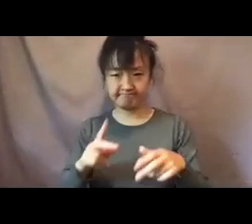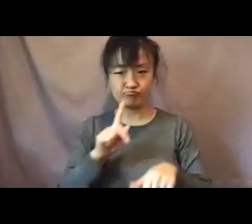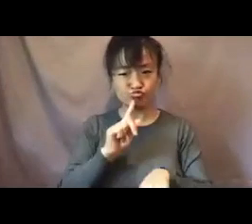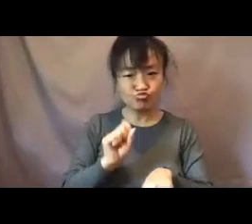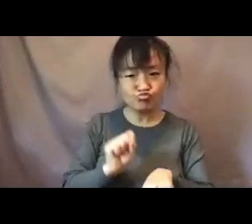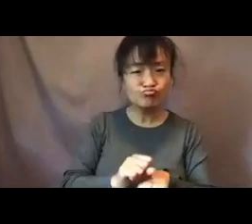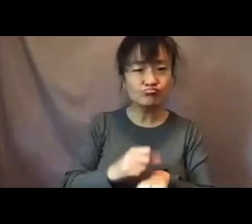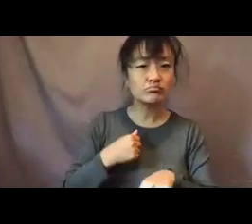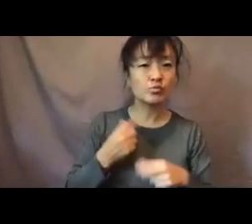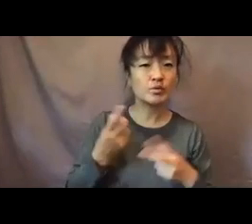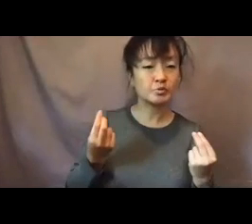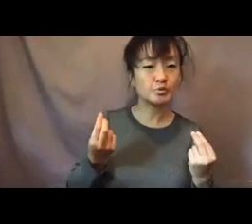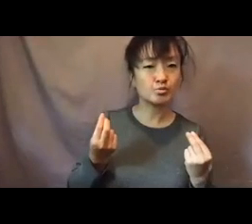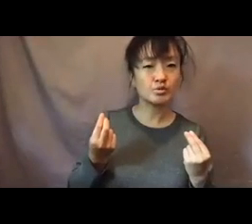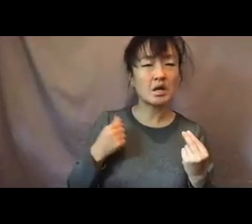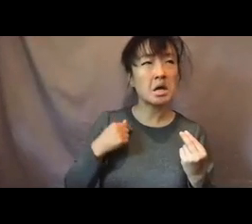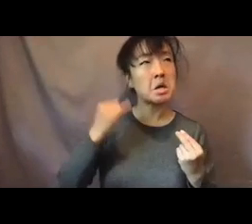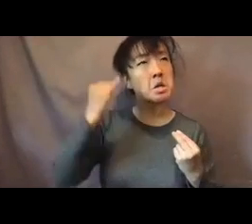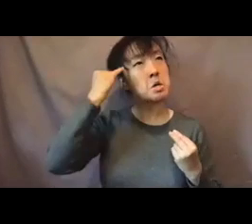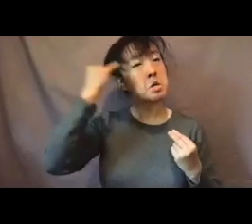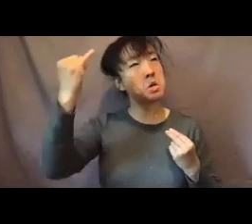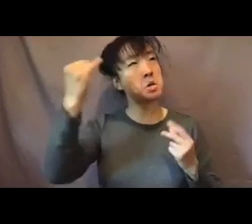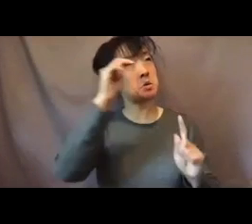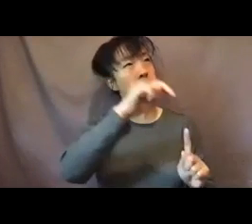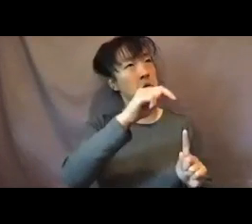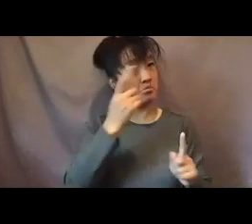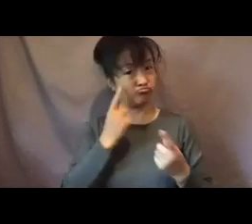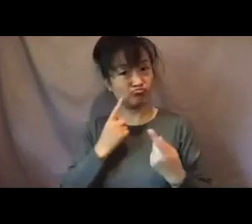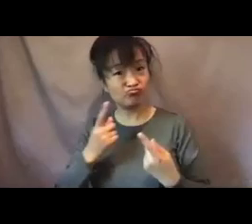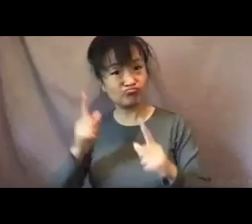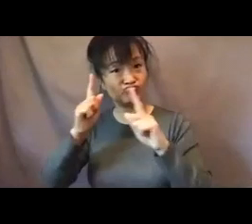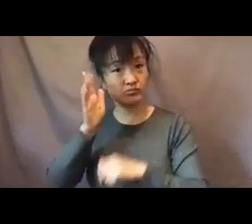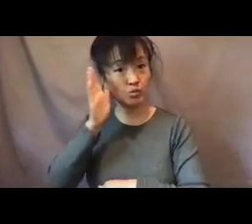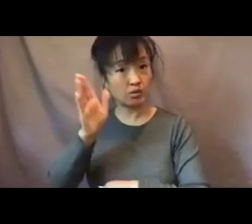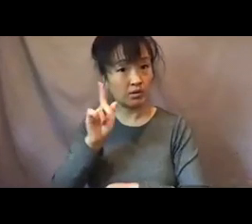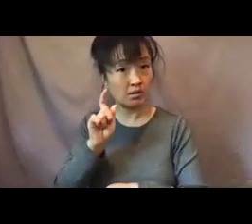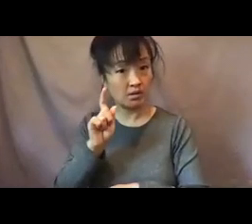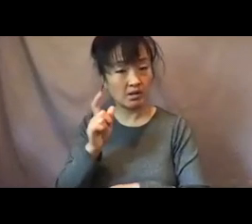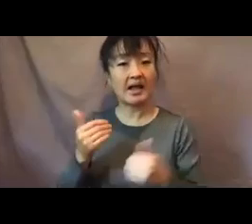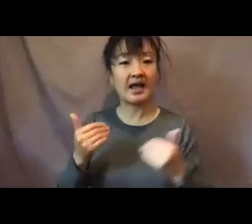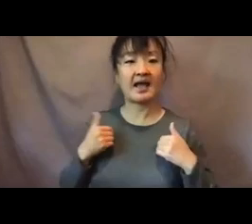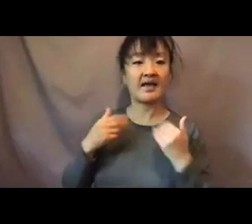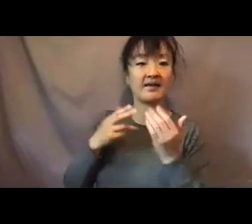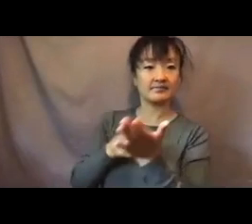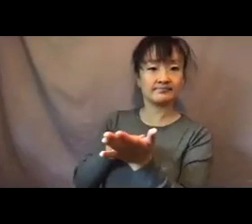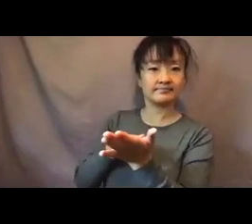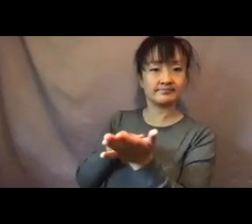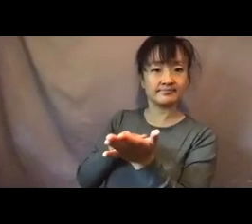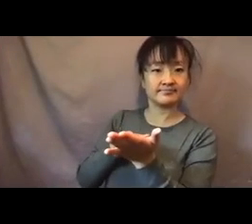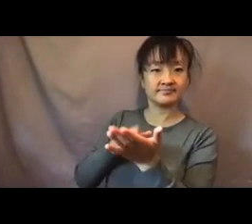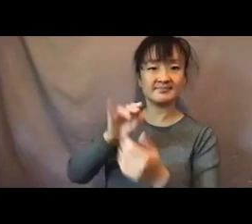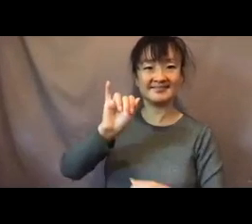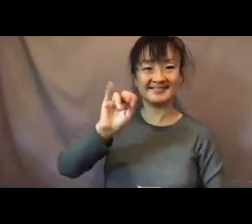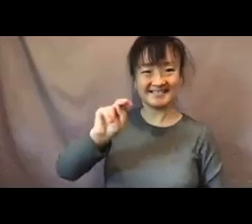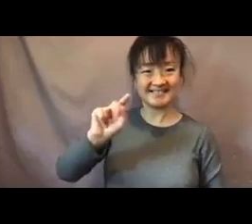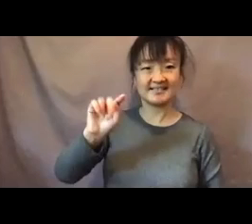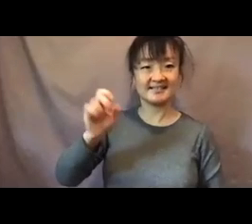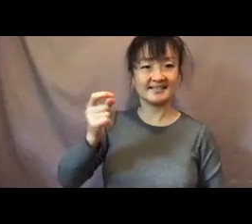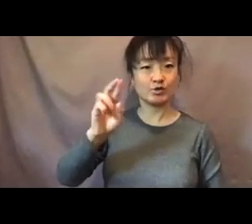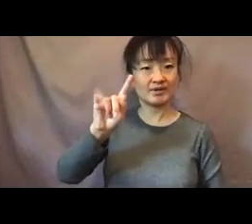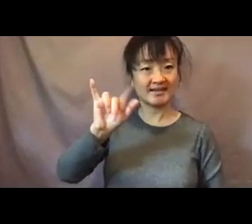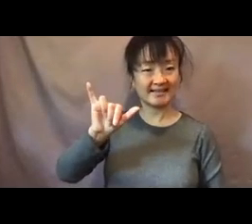and what I'm supposing will work? Right? There's an integrity and an importance to make sure that we